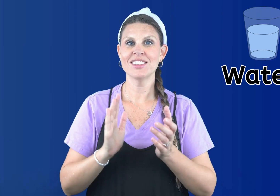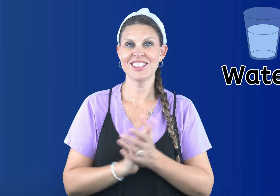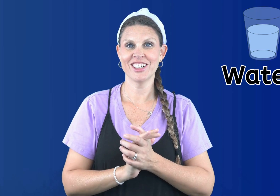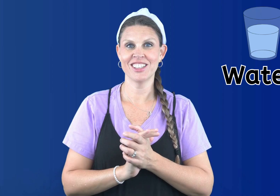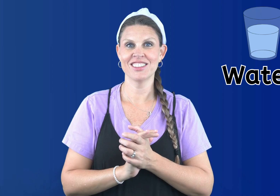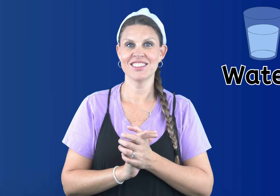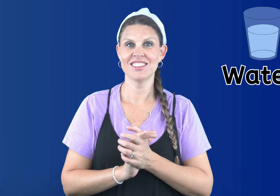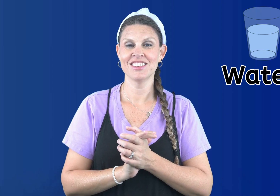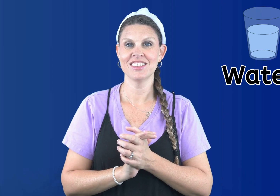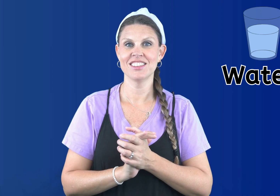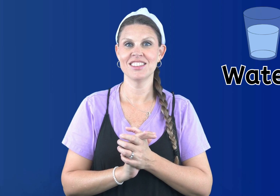Water.